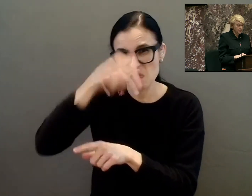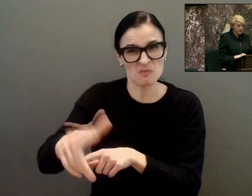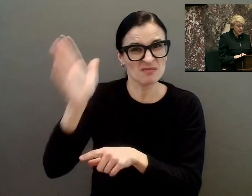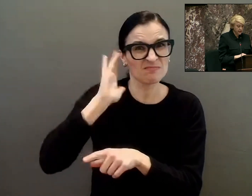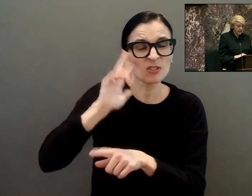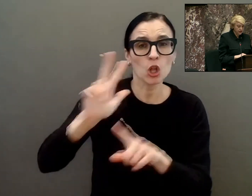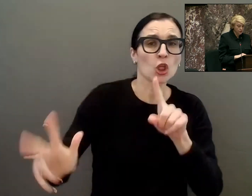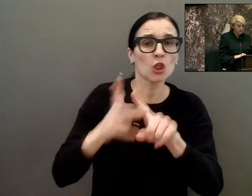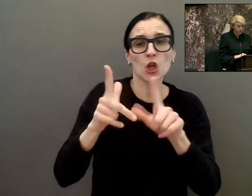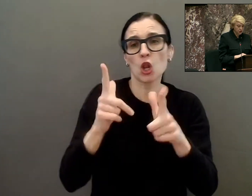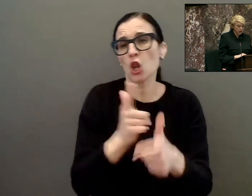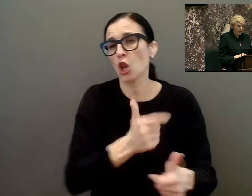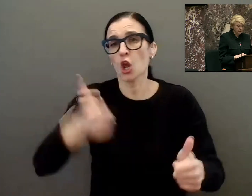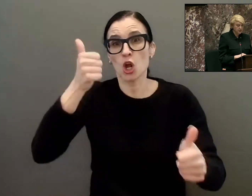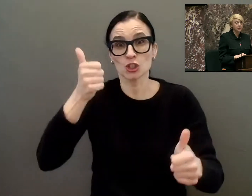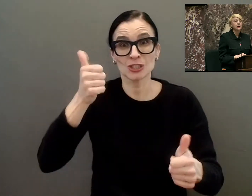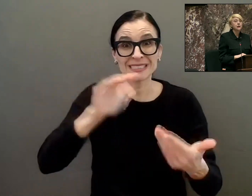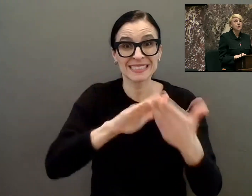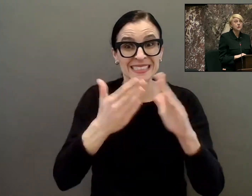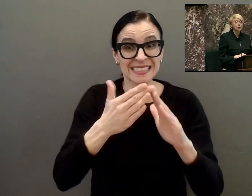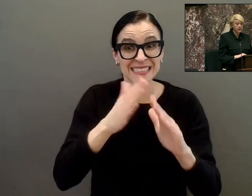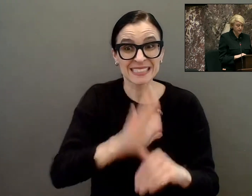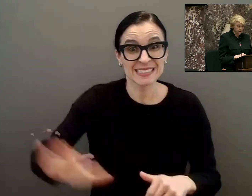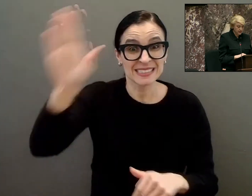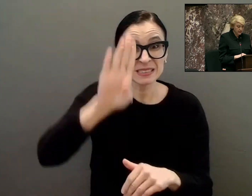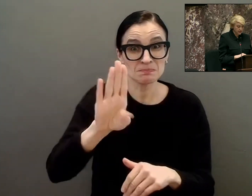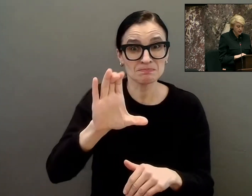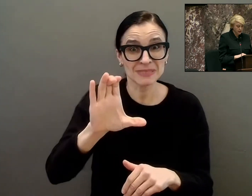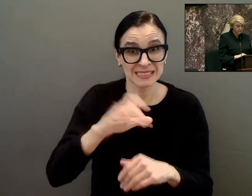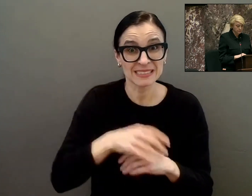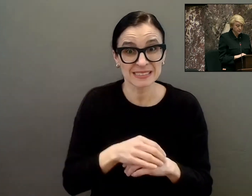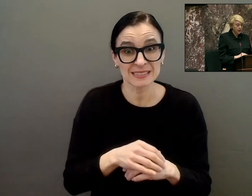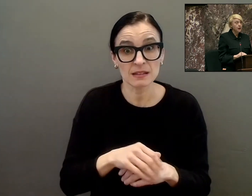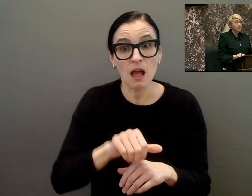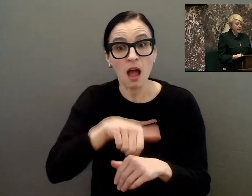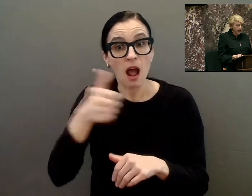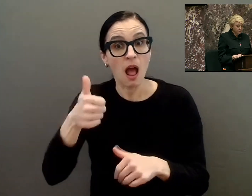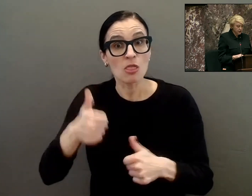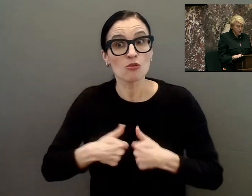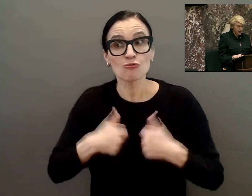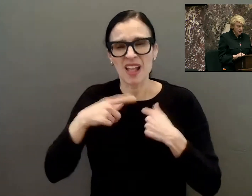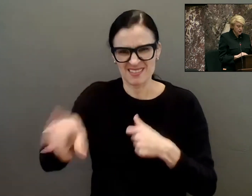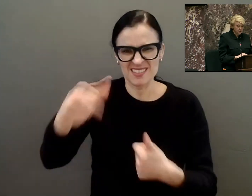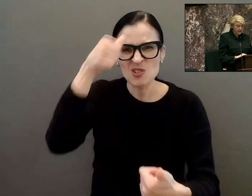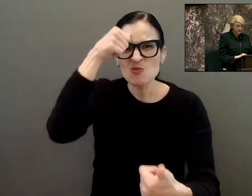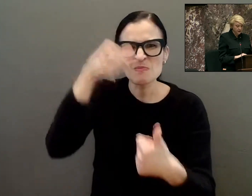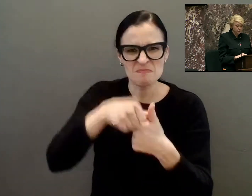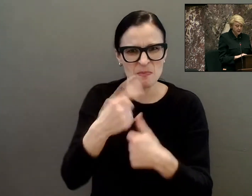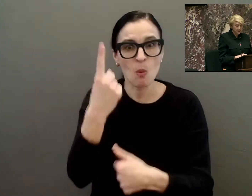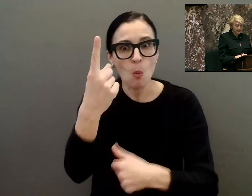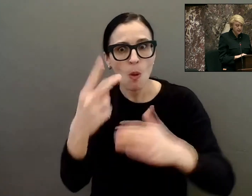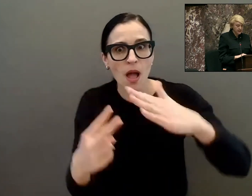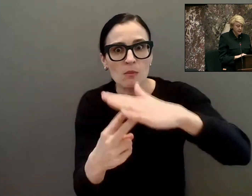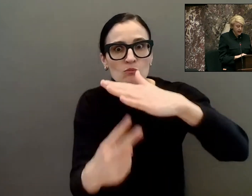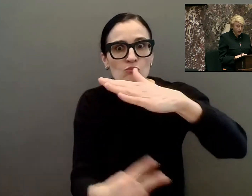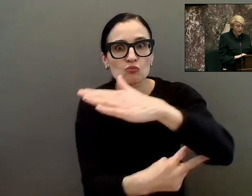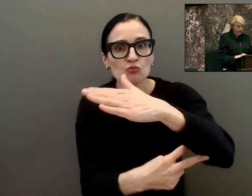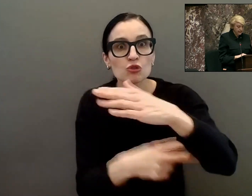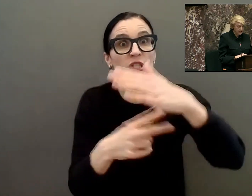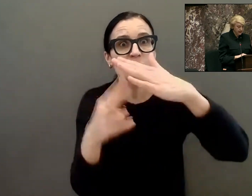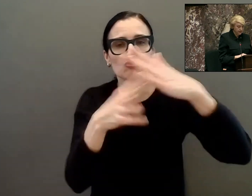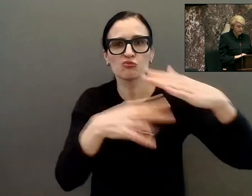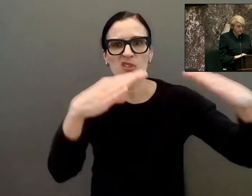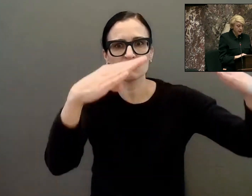bodies when the Second Narrows Bridge collapsed. He was only 15 at the time. The average age of Seton Villa residents is